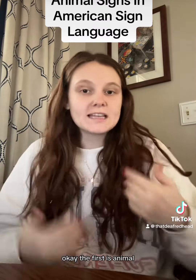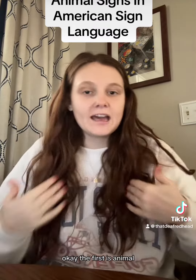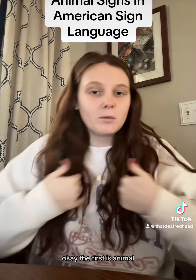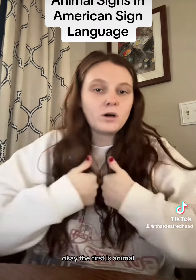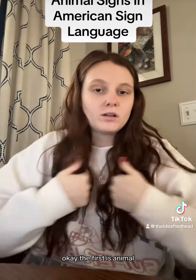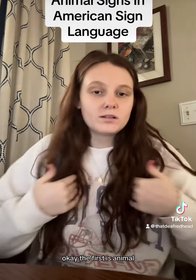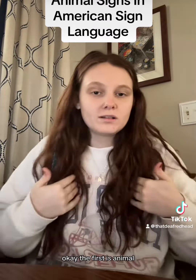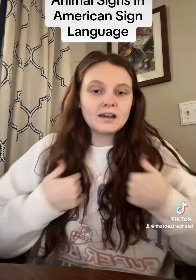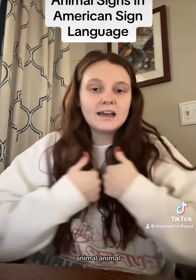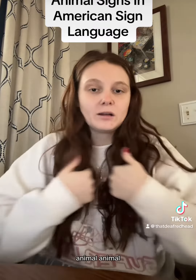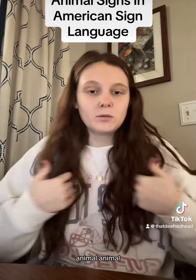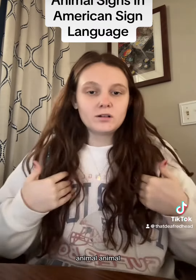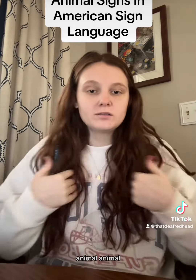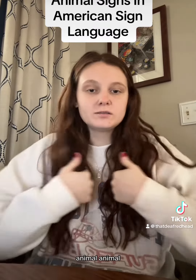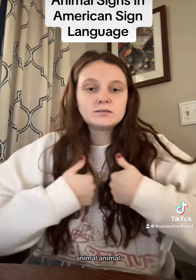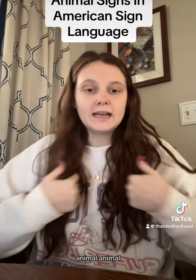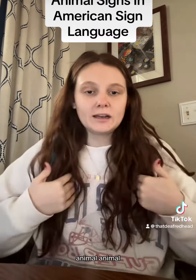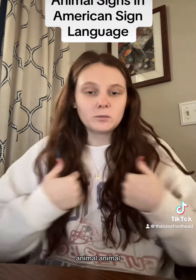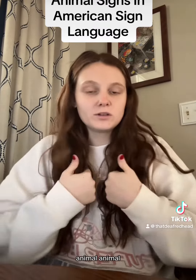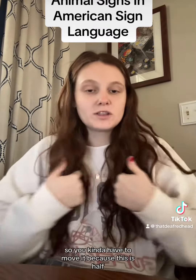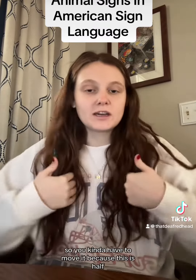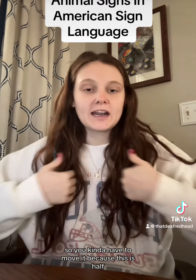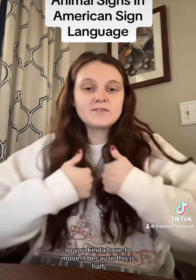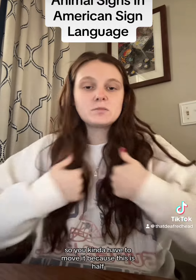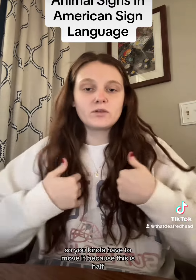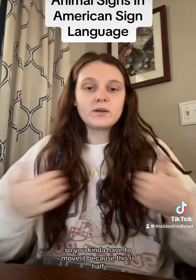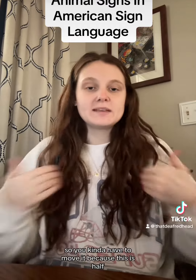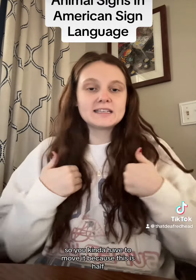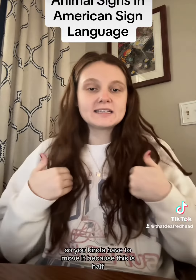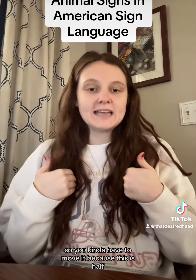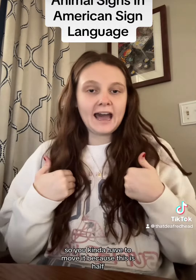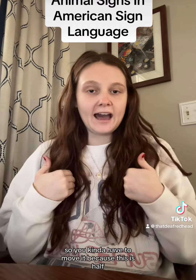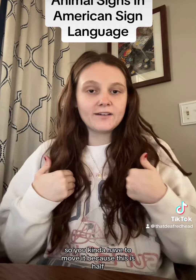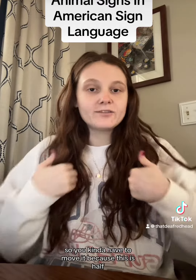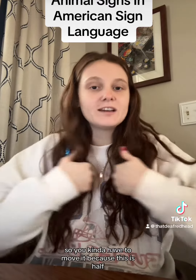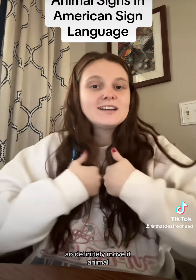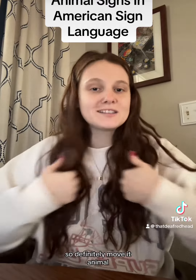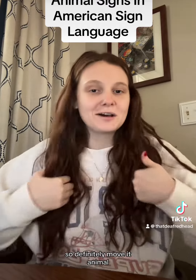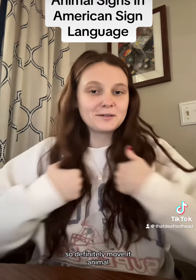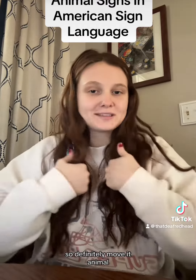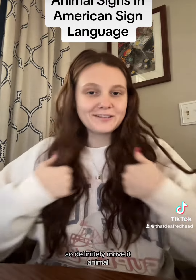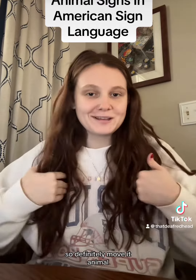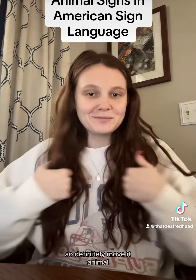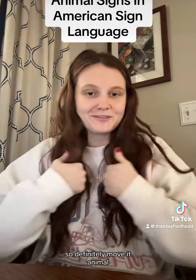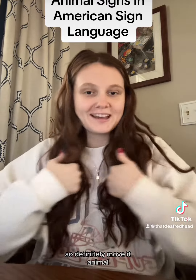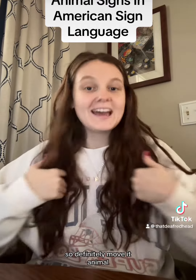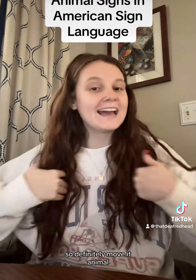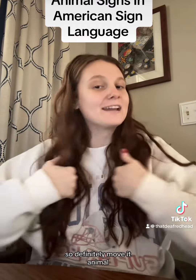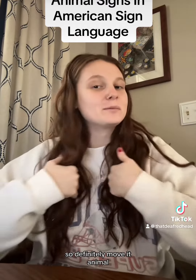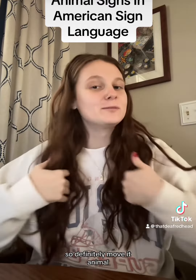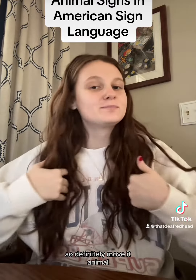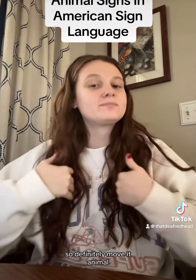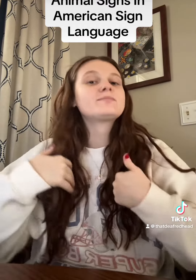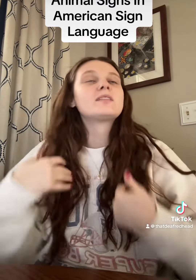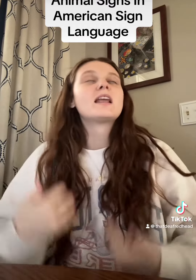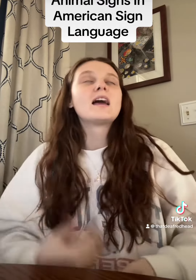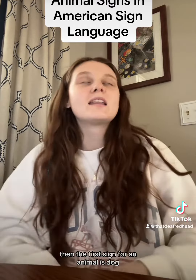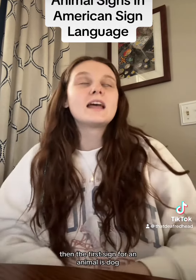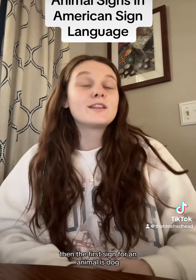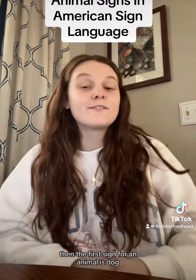animal. Animal. Animal. So you kind of have to move it because this is have, so definitely move it. Animal. Then the first